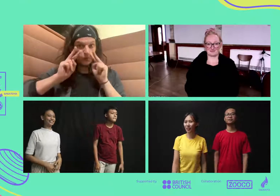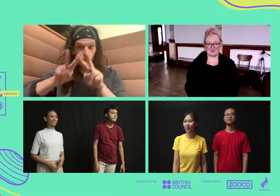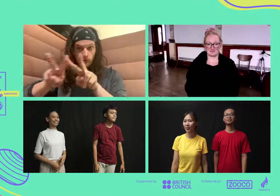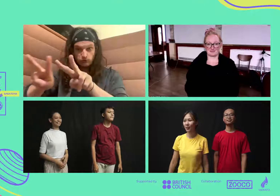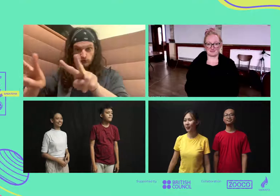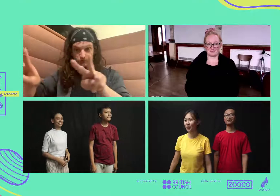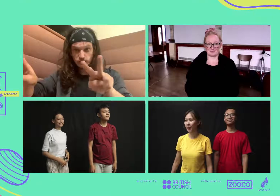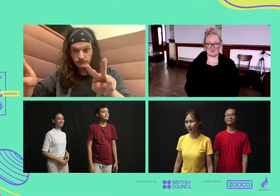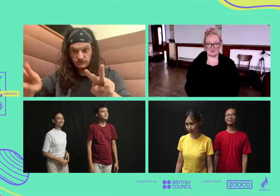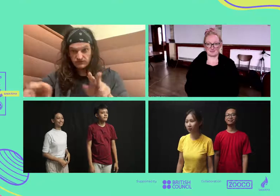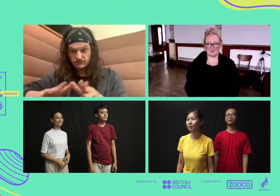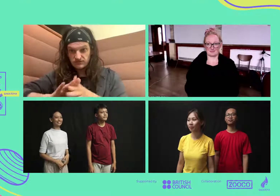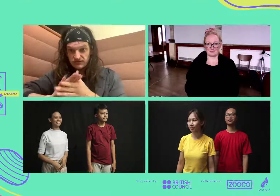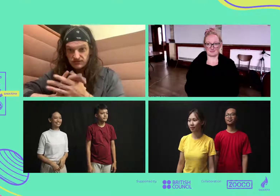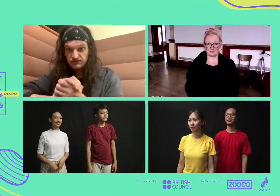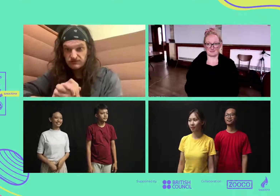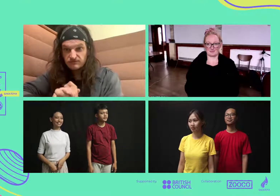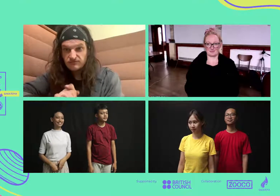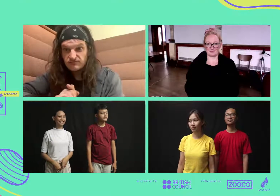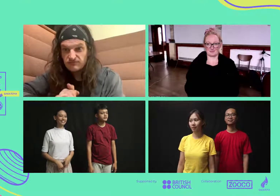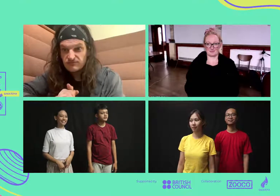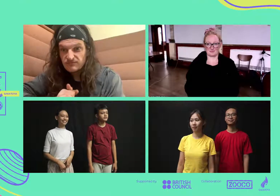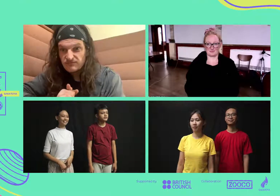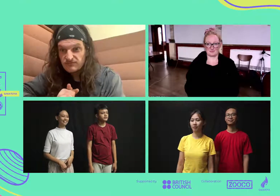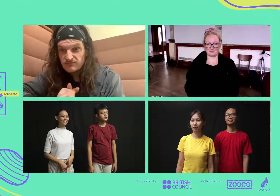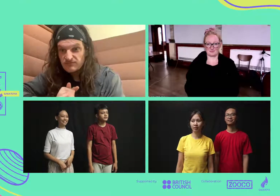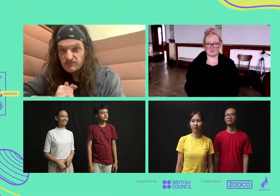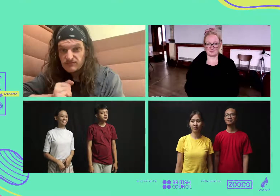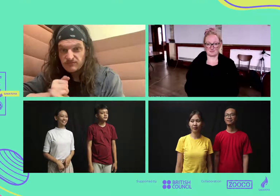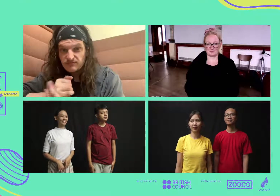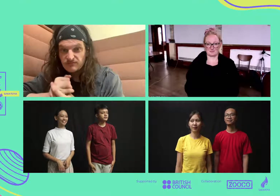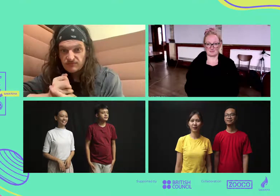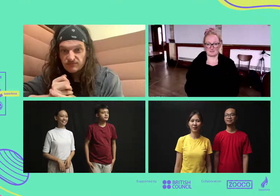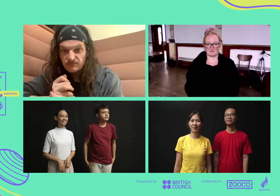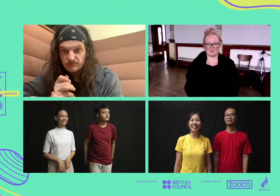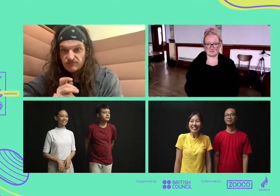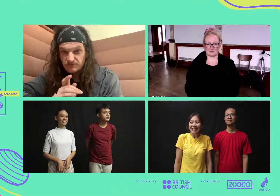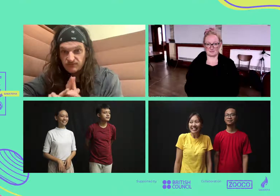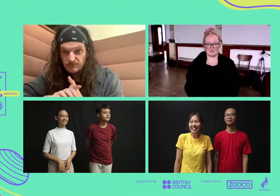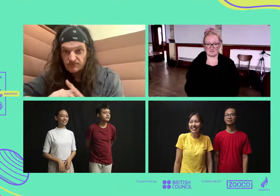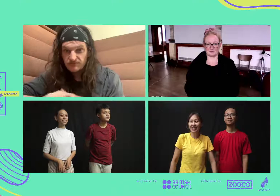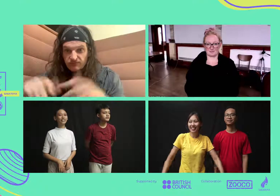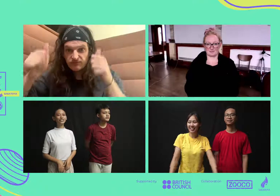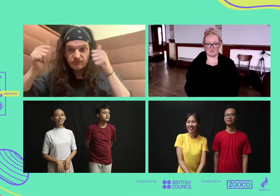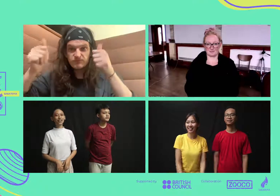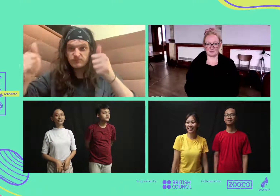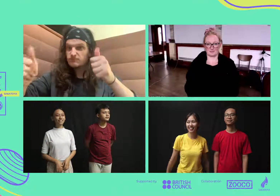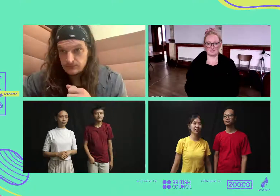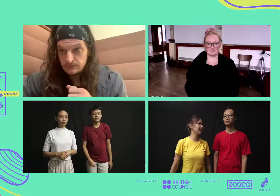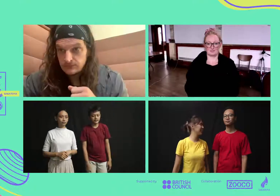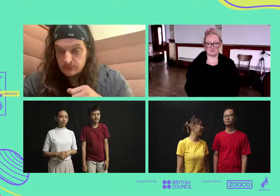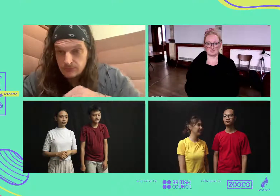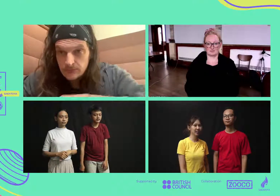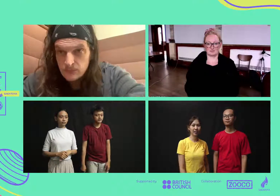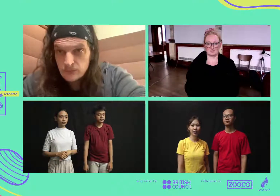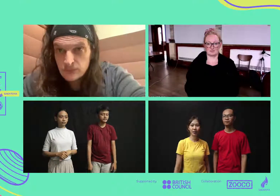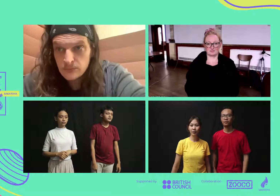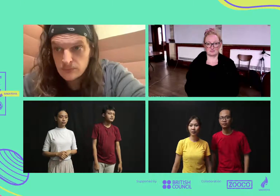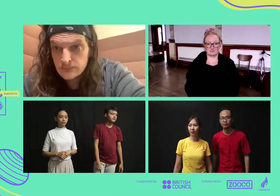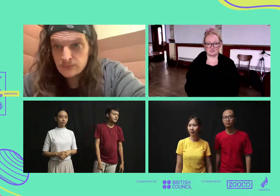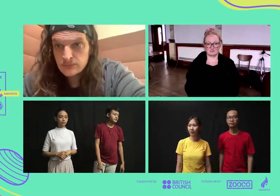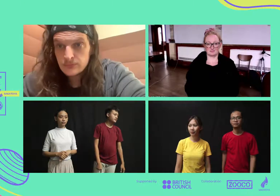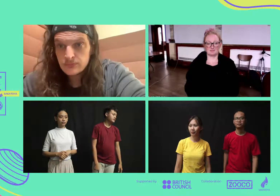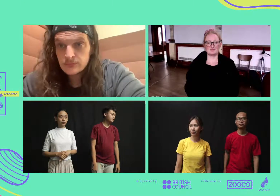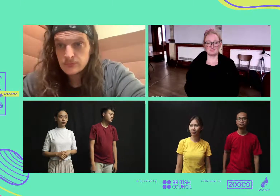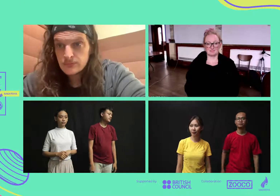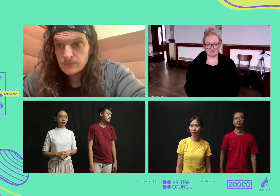that again, and I'm going to watch you this time. Okay, sorry, I want you to do it again, and I'll watch you this when you're ready.